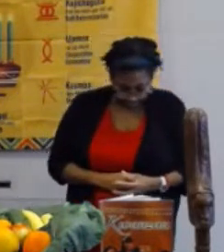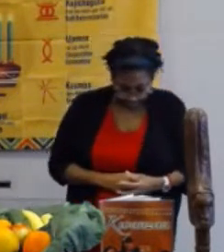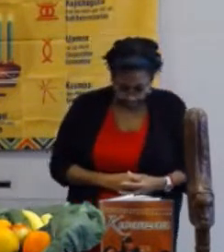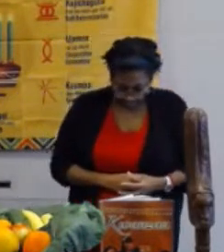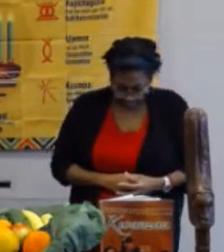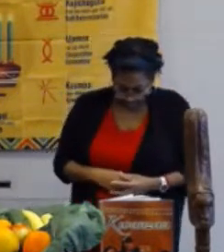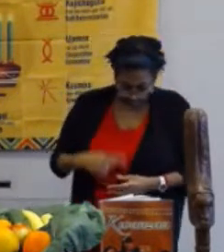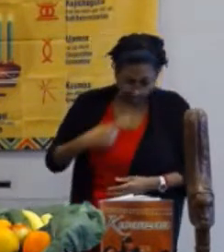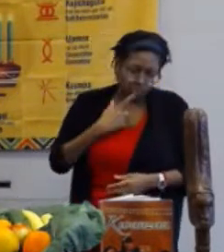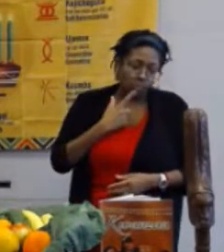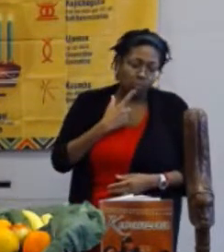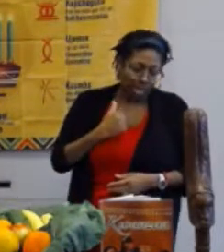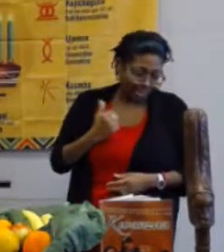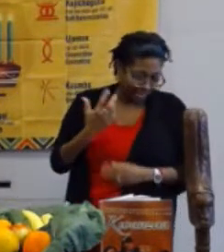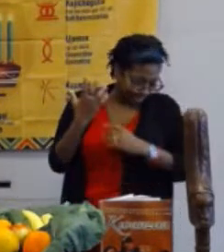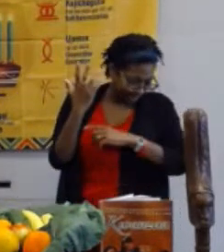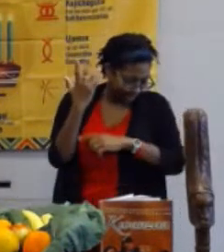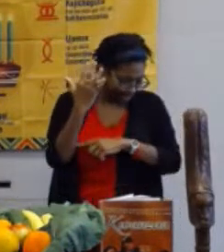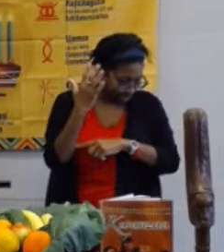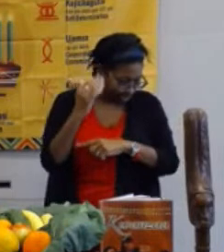is the red candle.